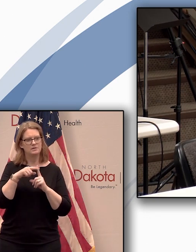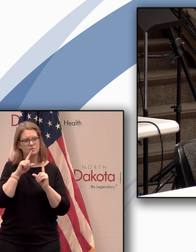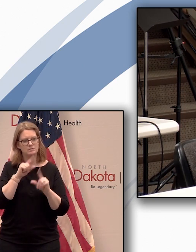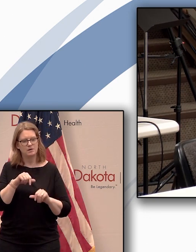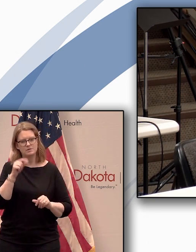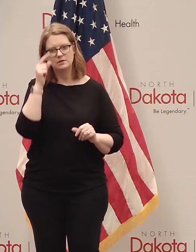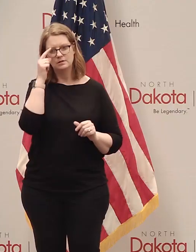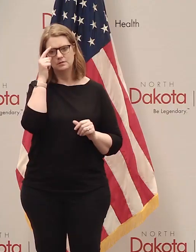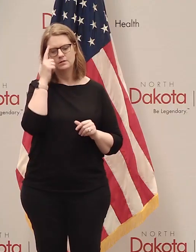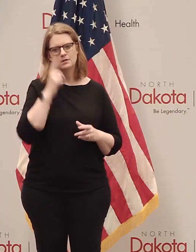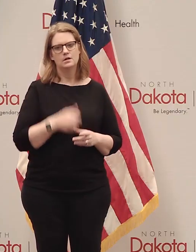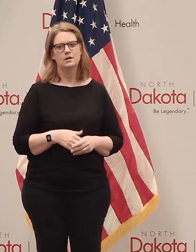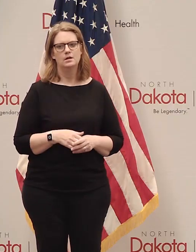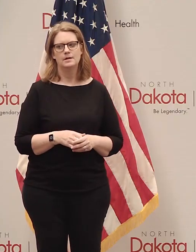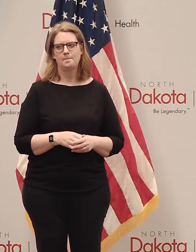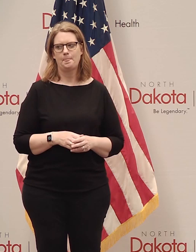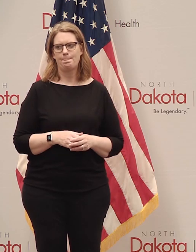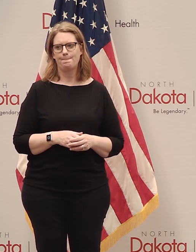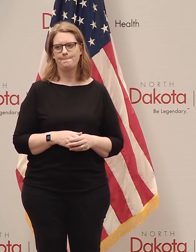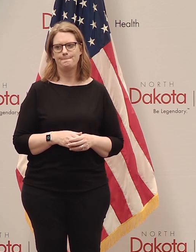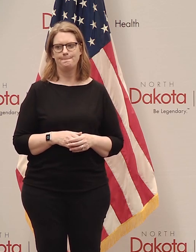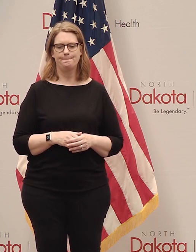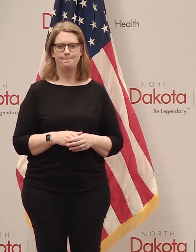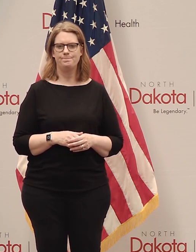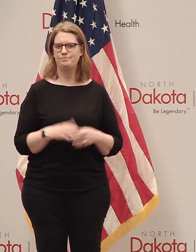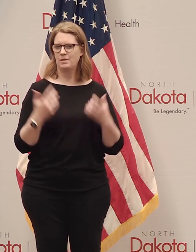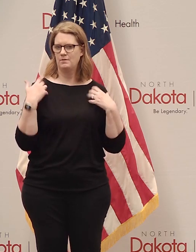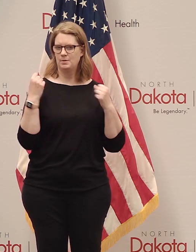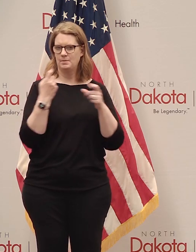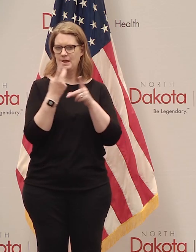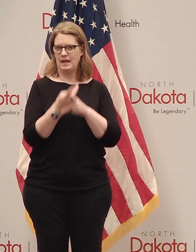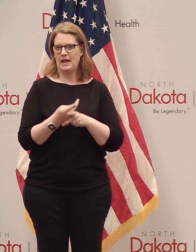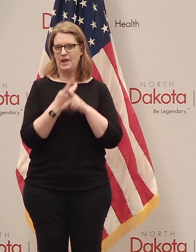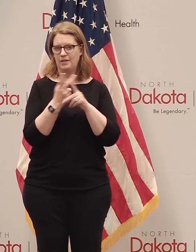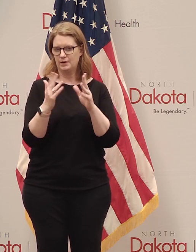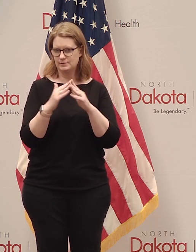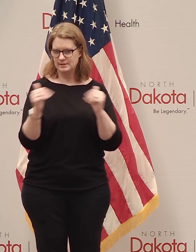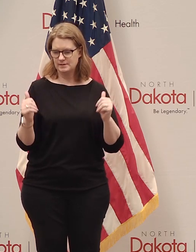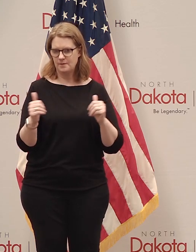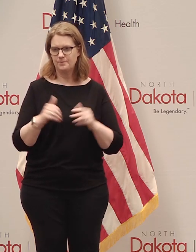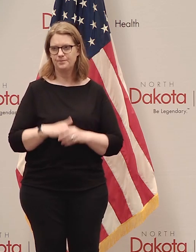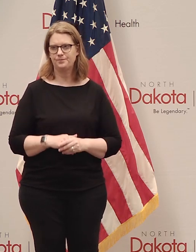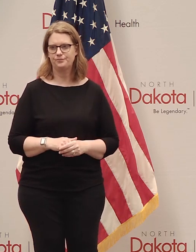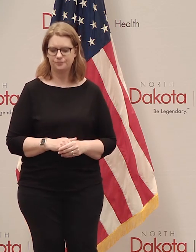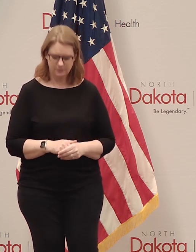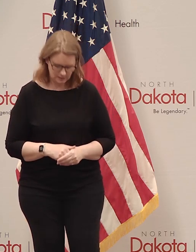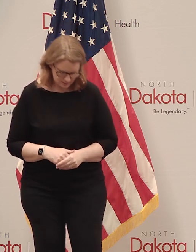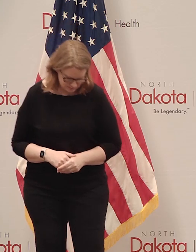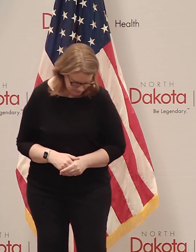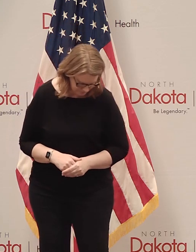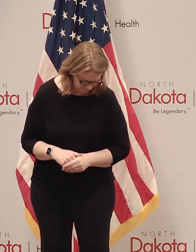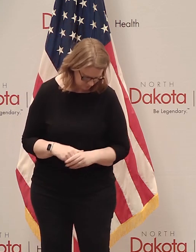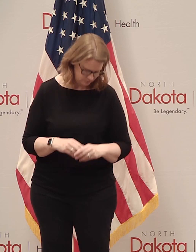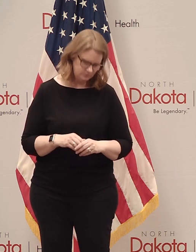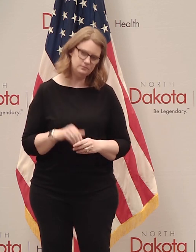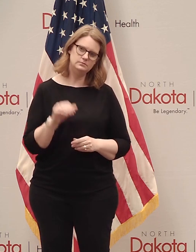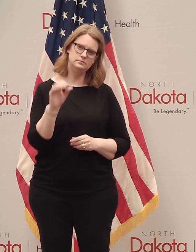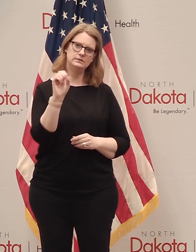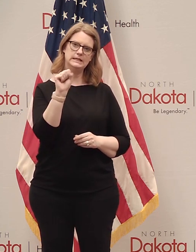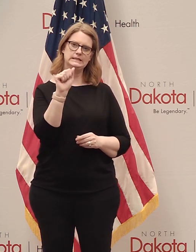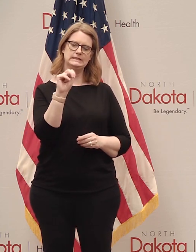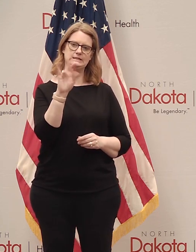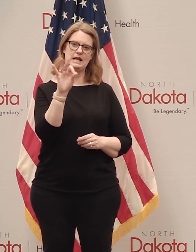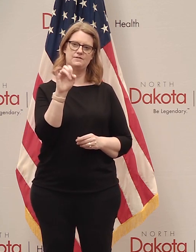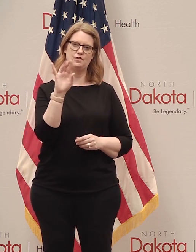to that? Well, I would say from the healthcare system, Sanford has played a role with their